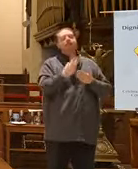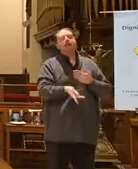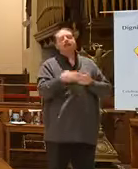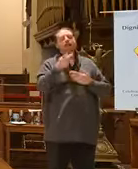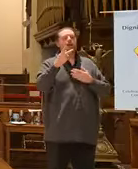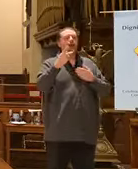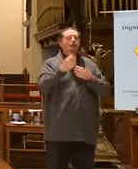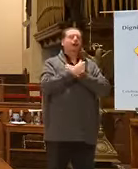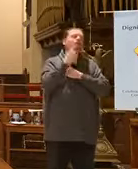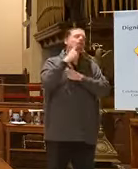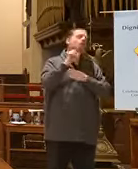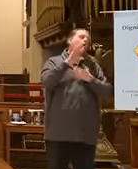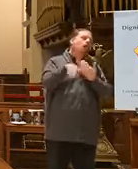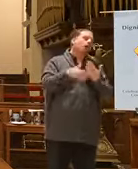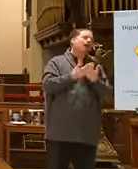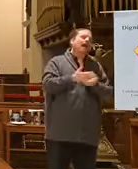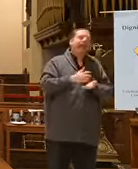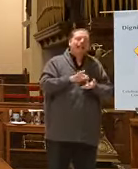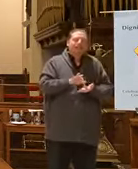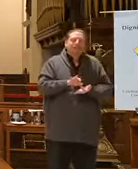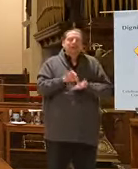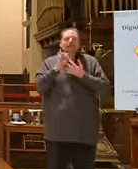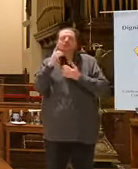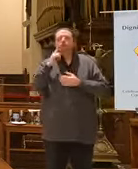all, especially marginalized people,